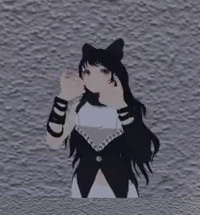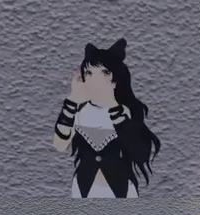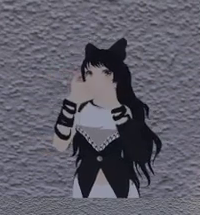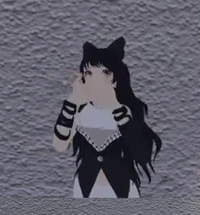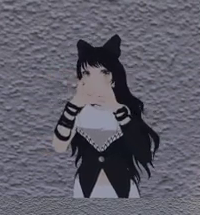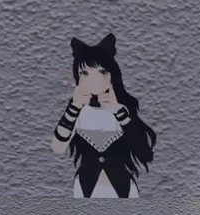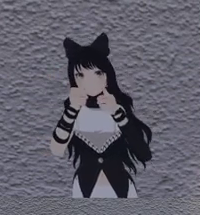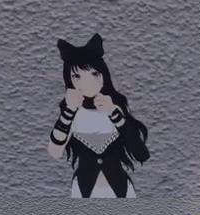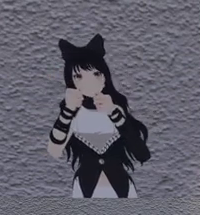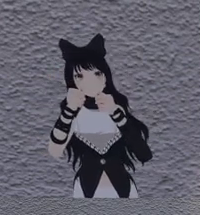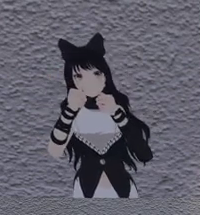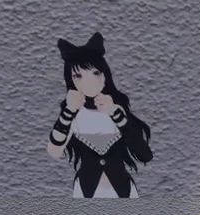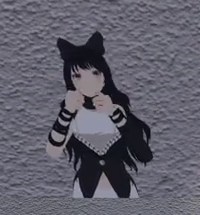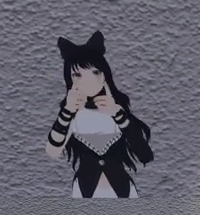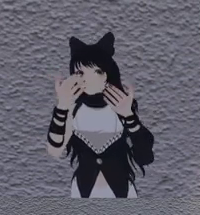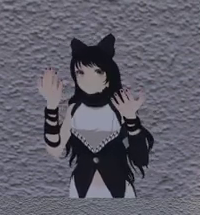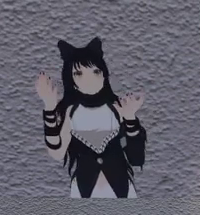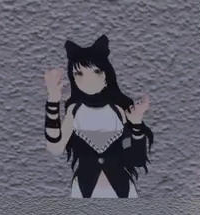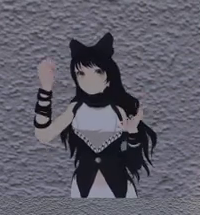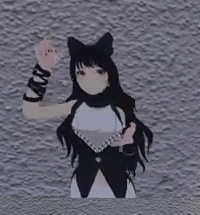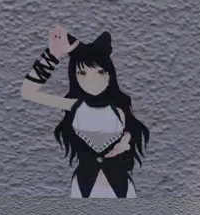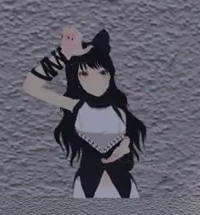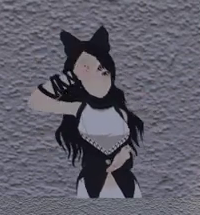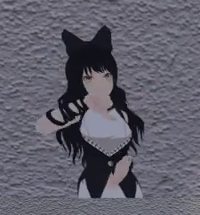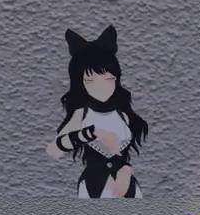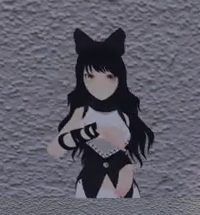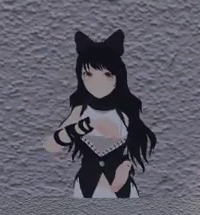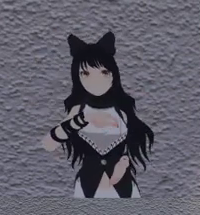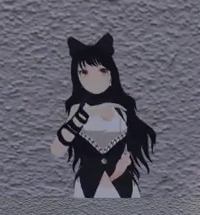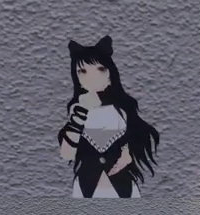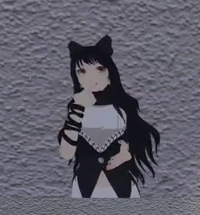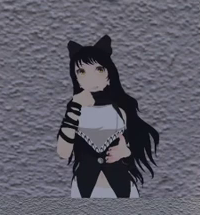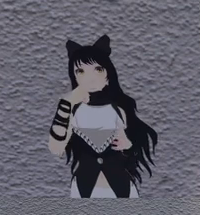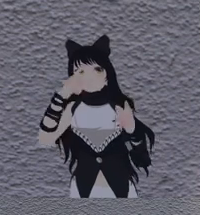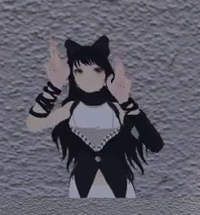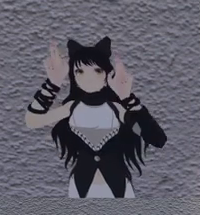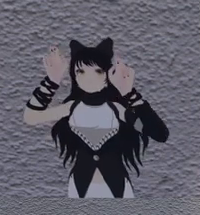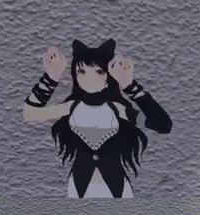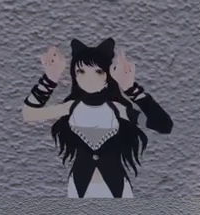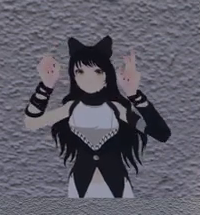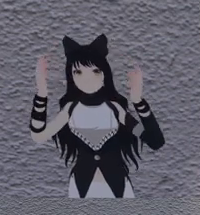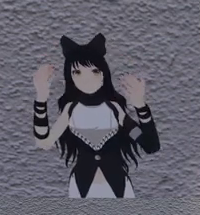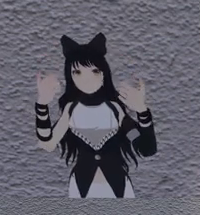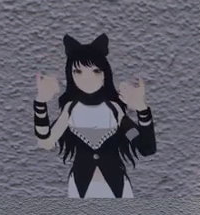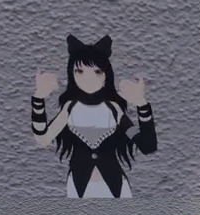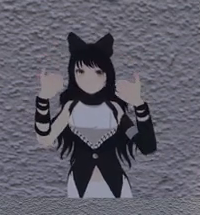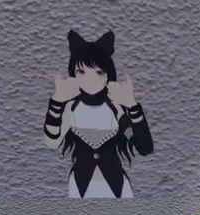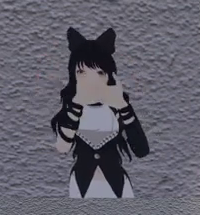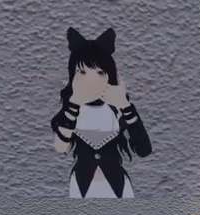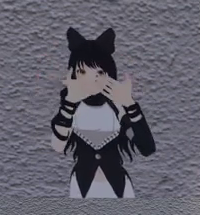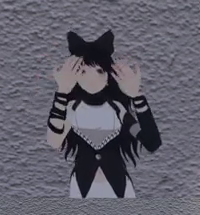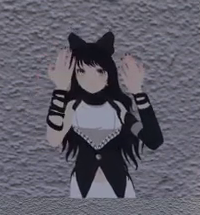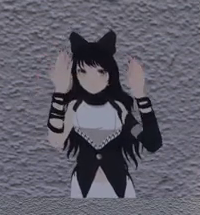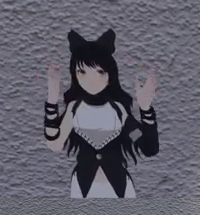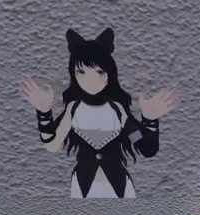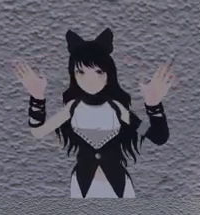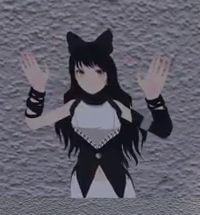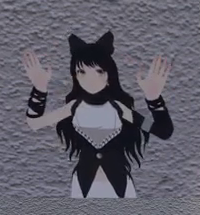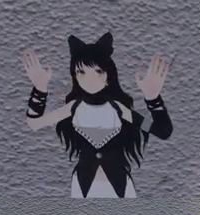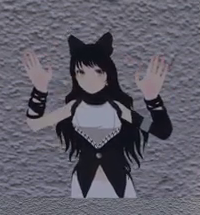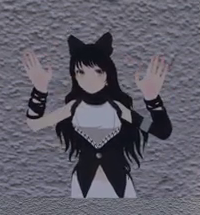it's like, so you're playing a game, like on a game console, and then you win. And it says,